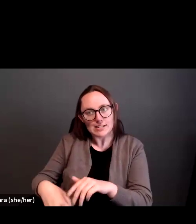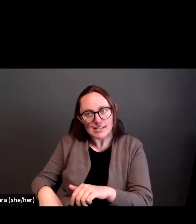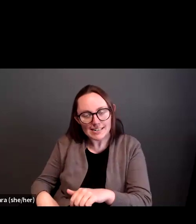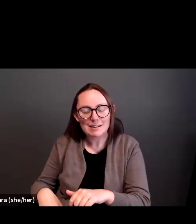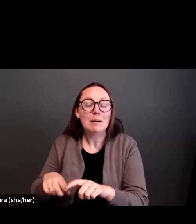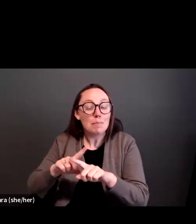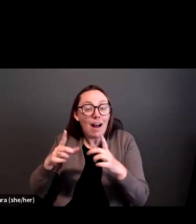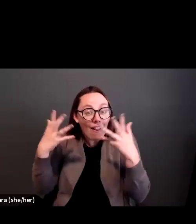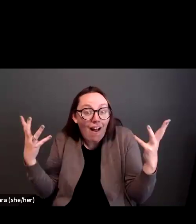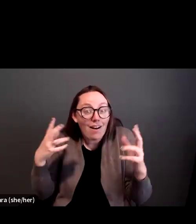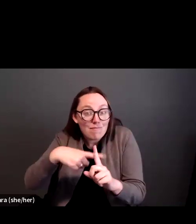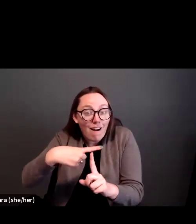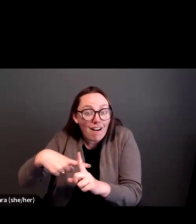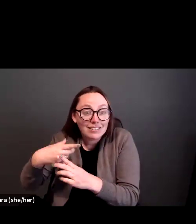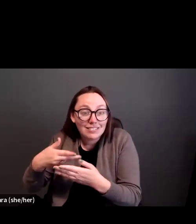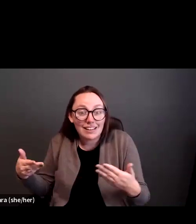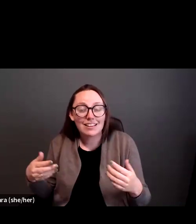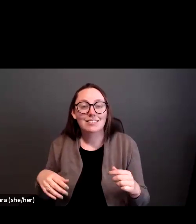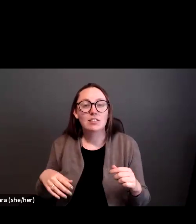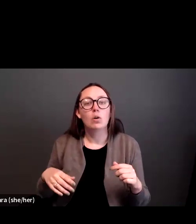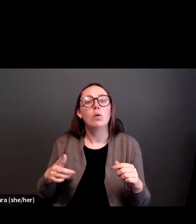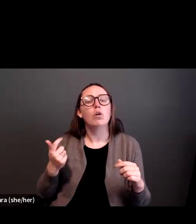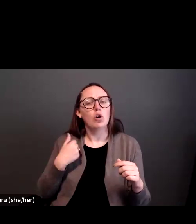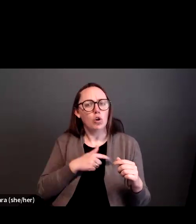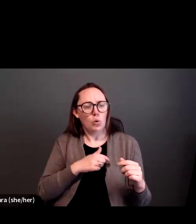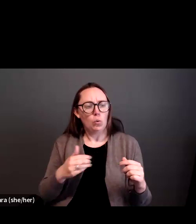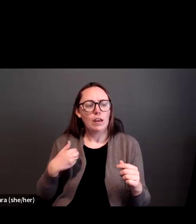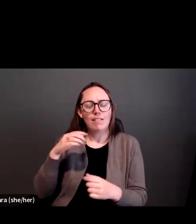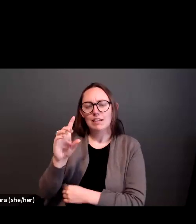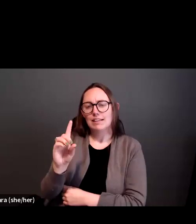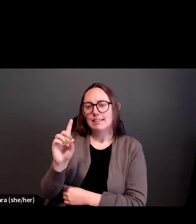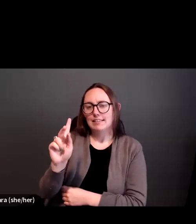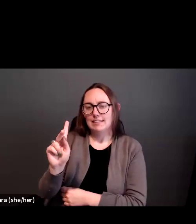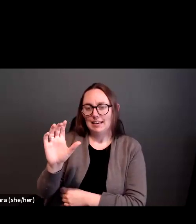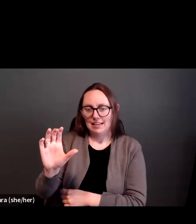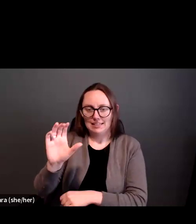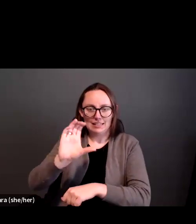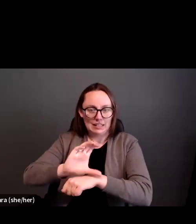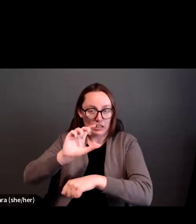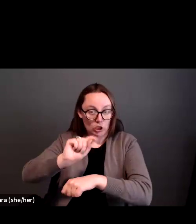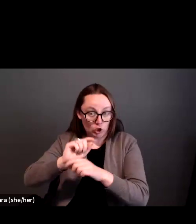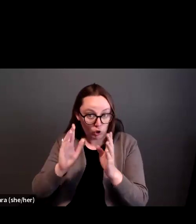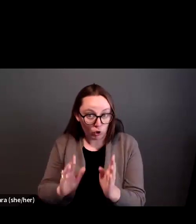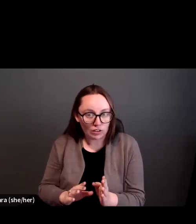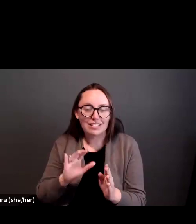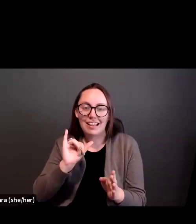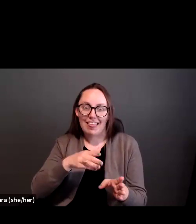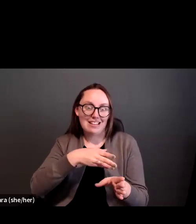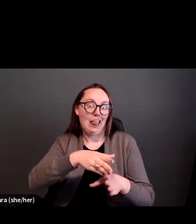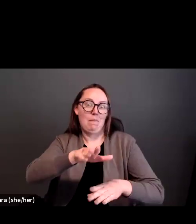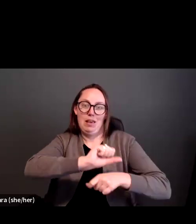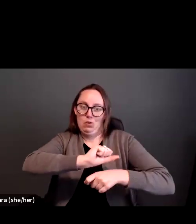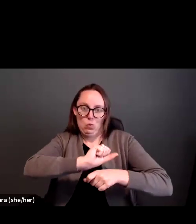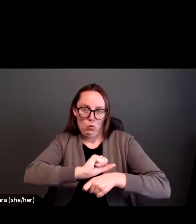DKC consultants. They're the main function of the DKC, right? And what's great